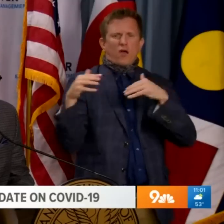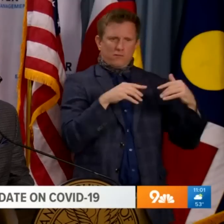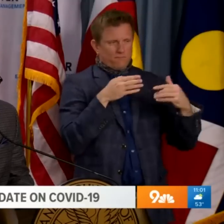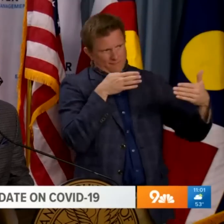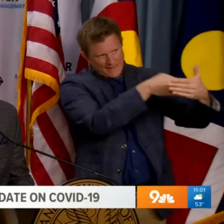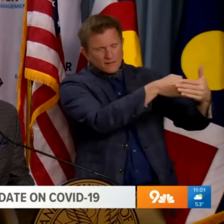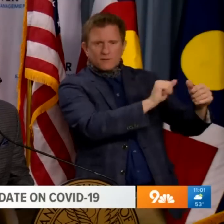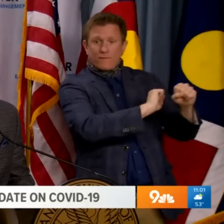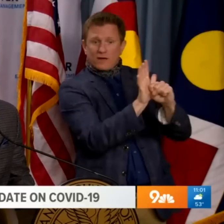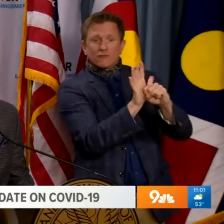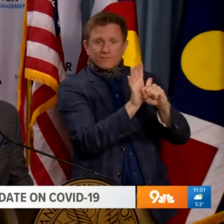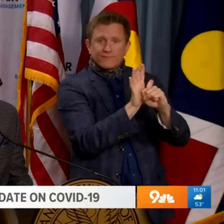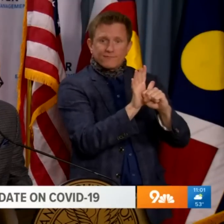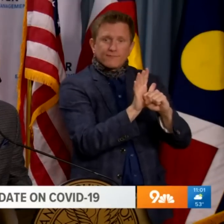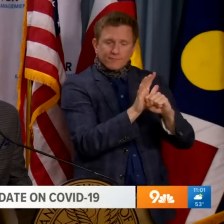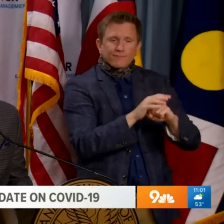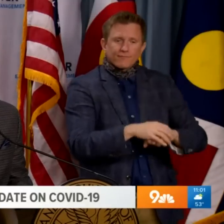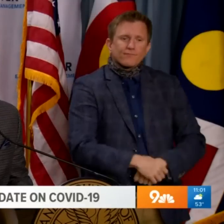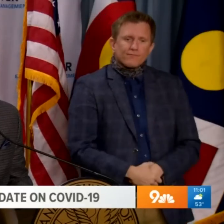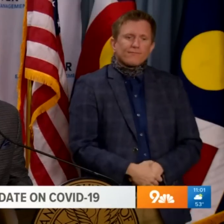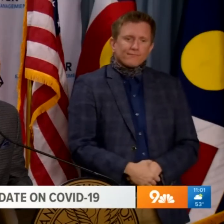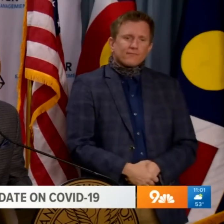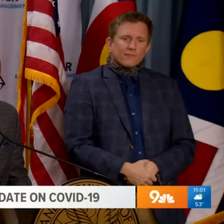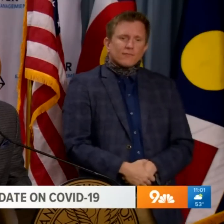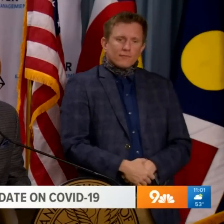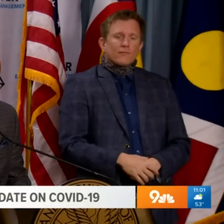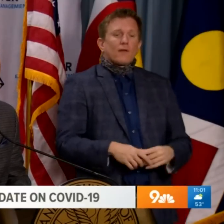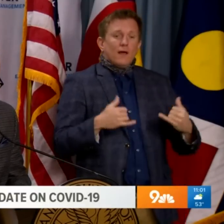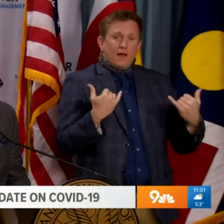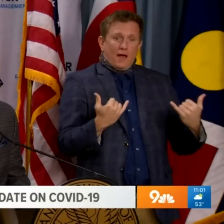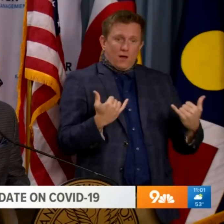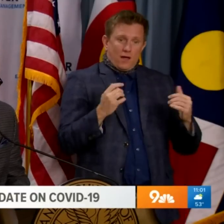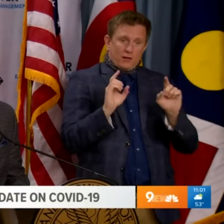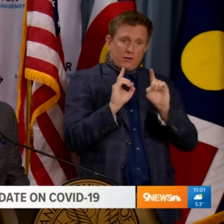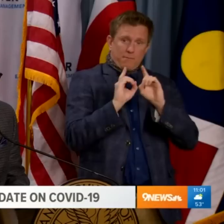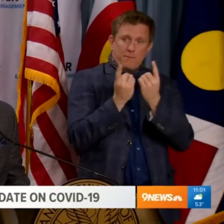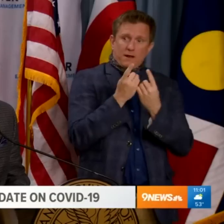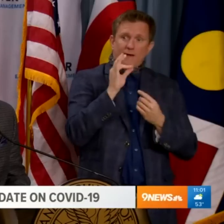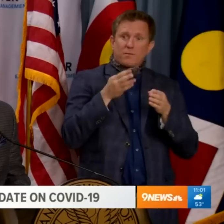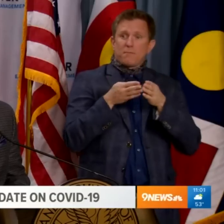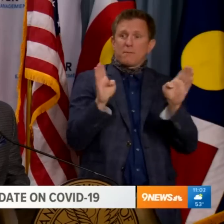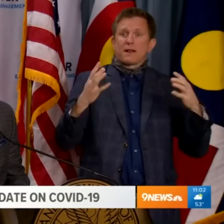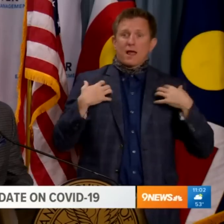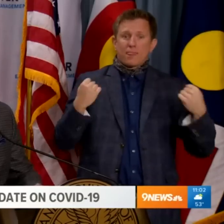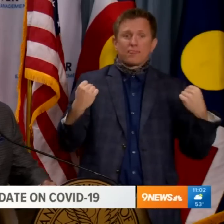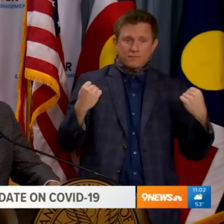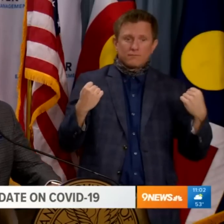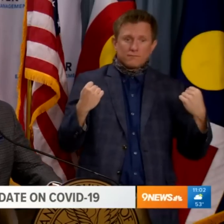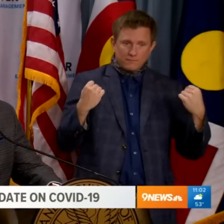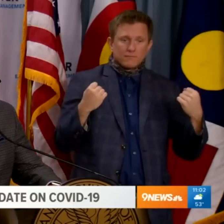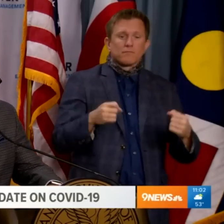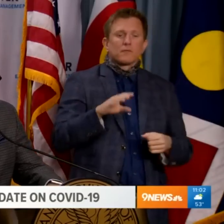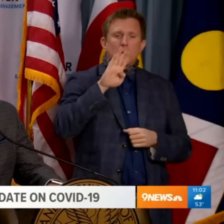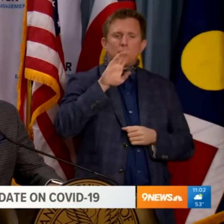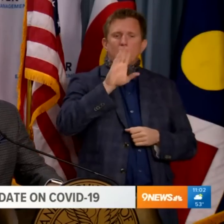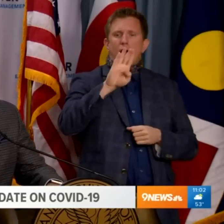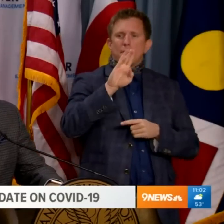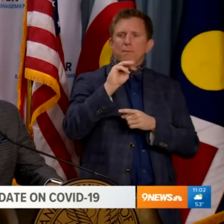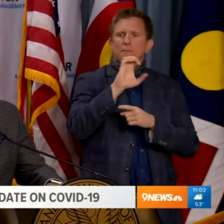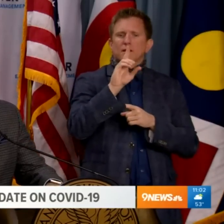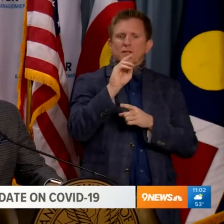in particular for being there yesterday. I also want to thank the healthcare workers, doctors, nurses, and paramedics, and so